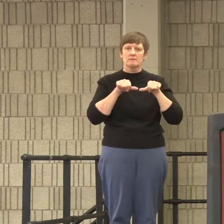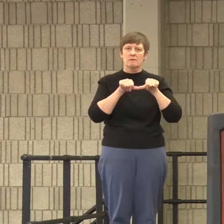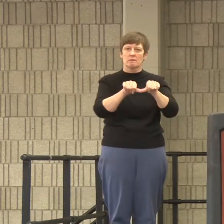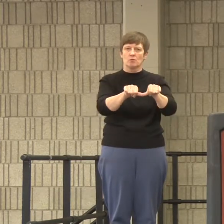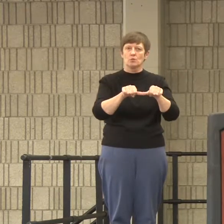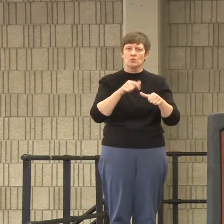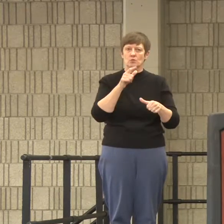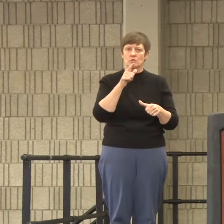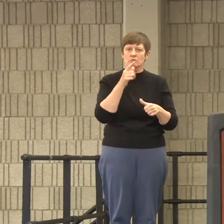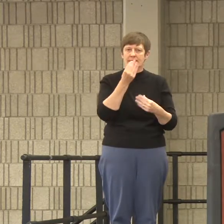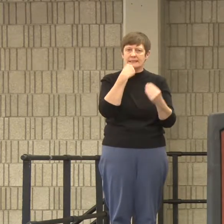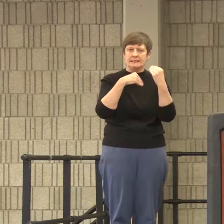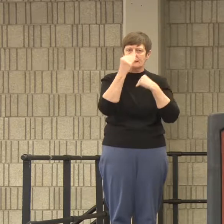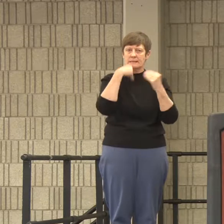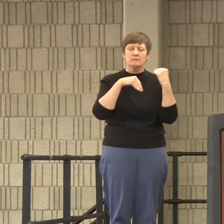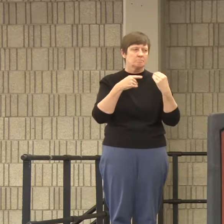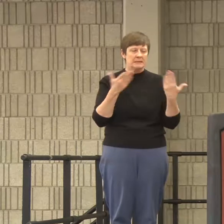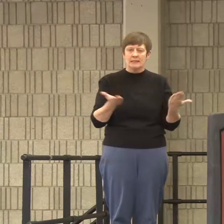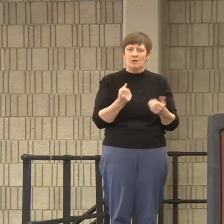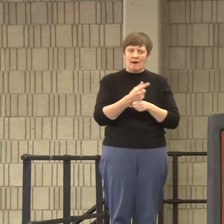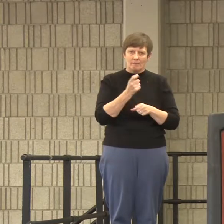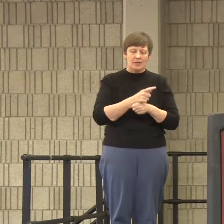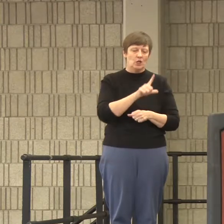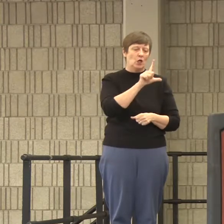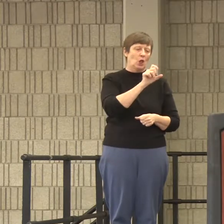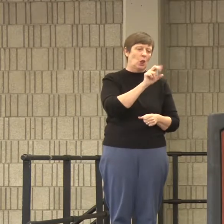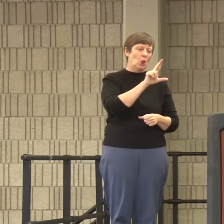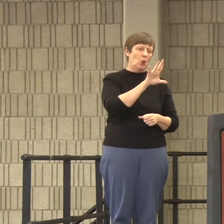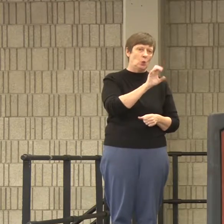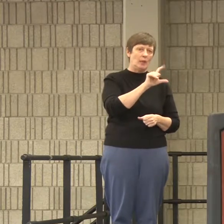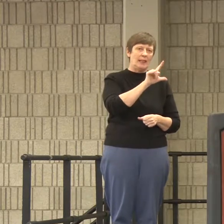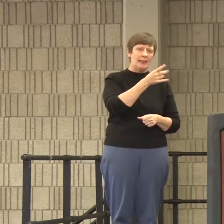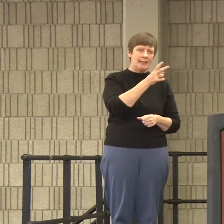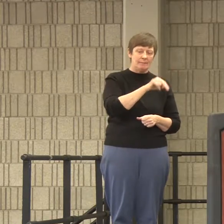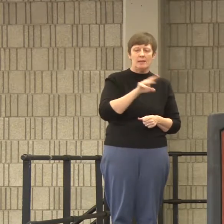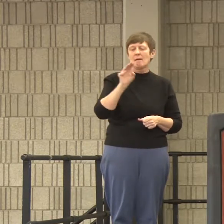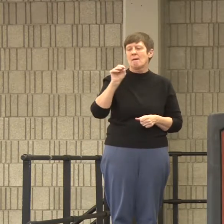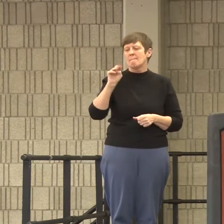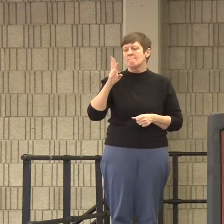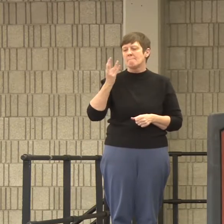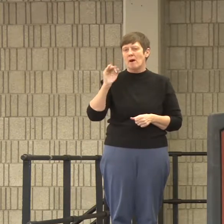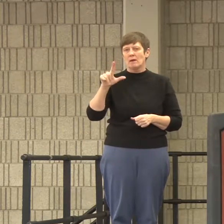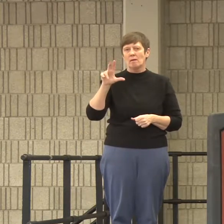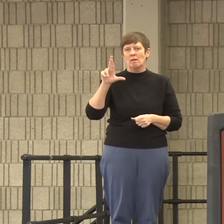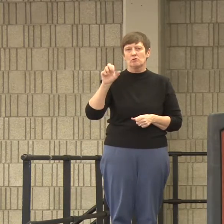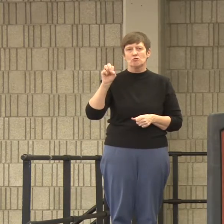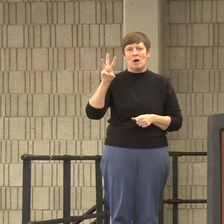every year with this, Louis Lima and Michael Crawley.